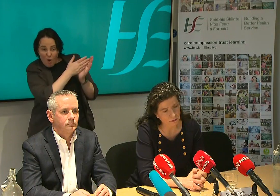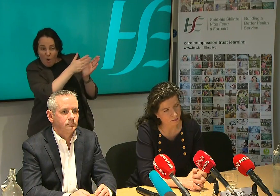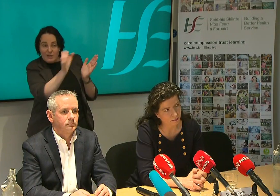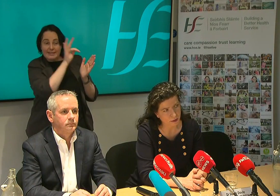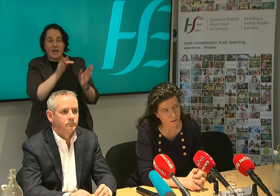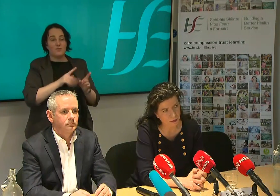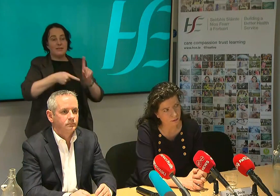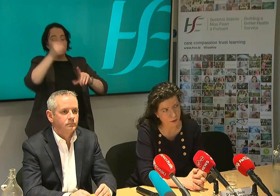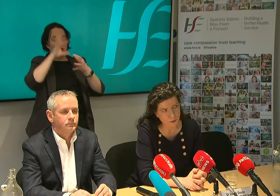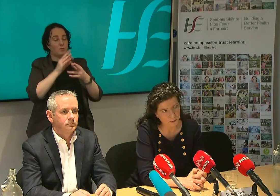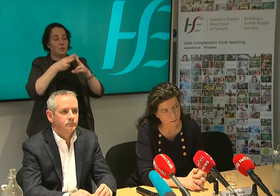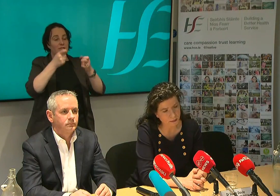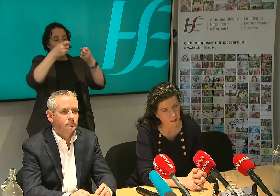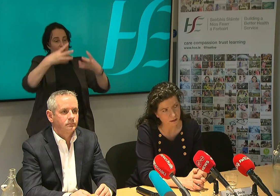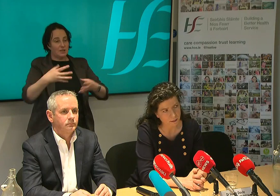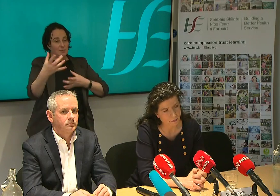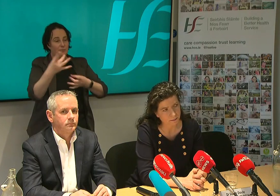home until the results come through? No.